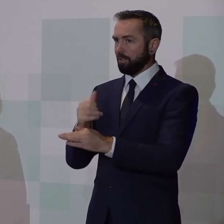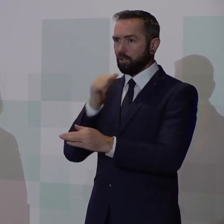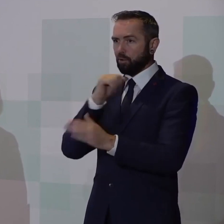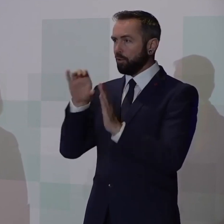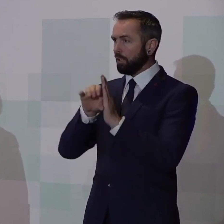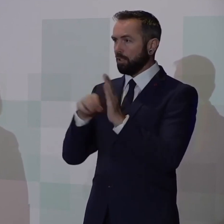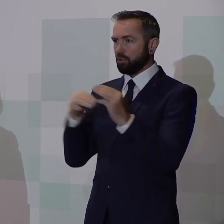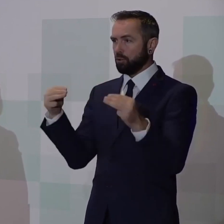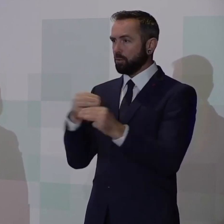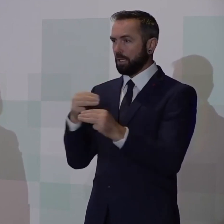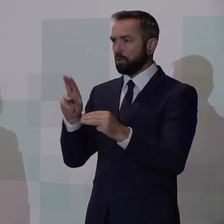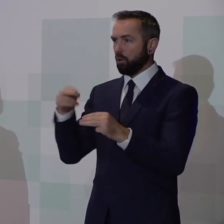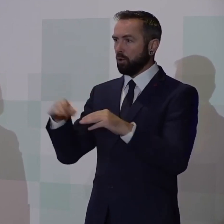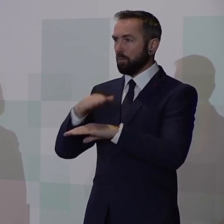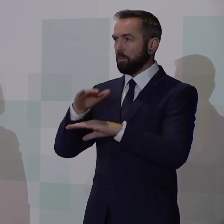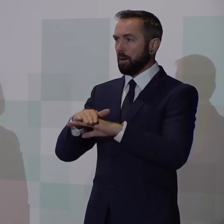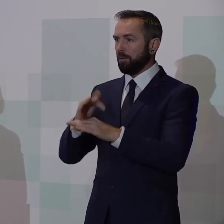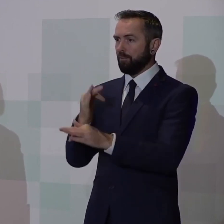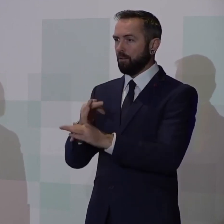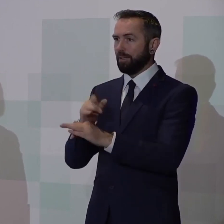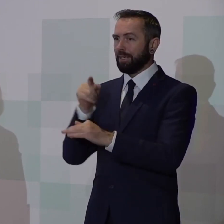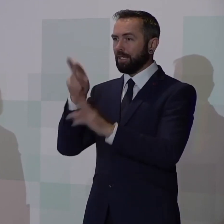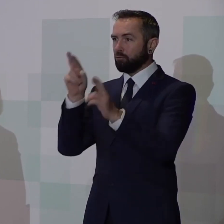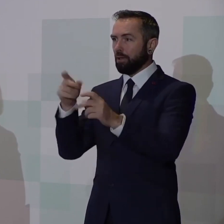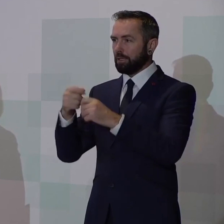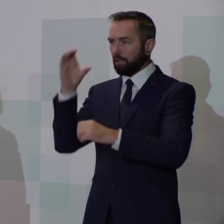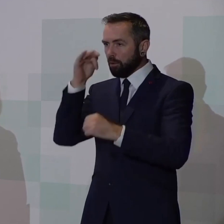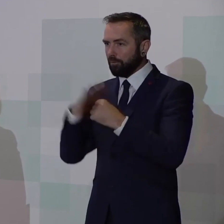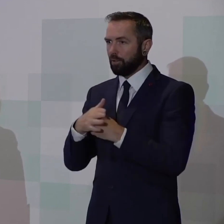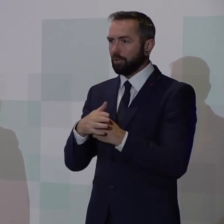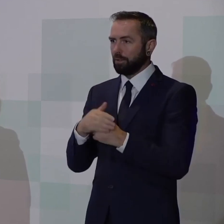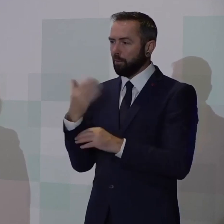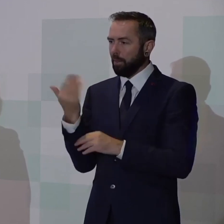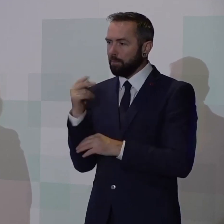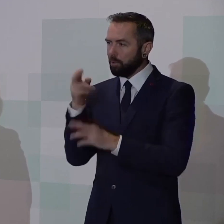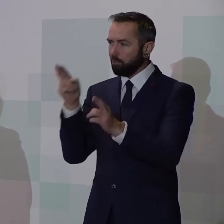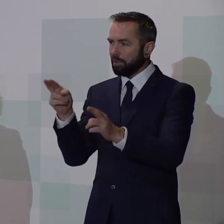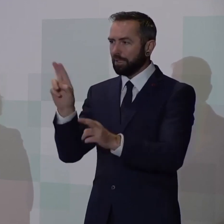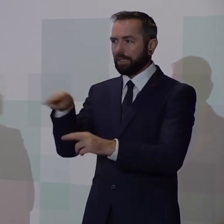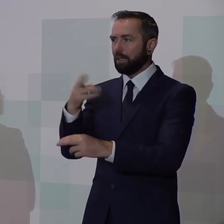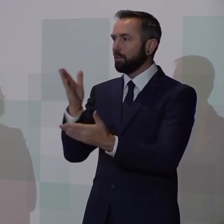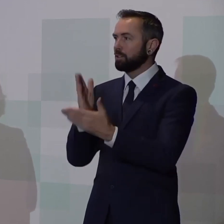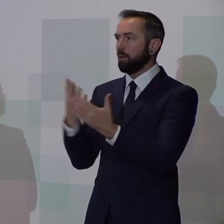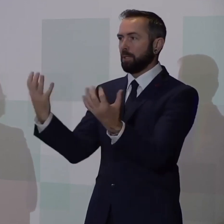constitutional protection. Those rights that he was claiming couldn't prevent the adoption going ahead without his